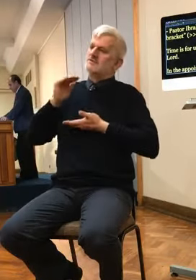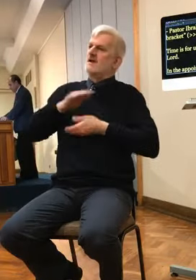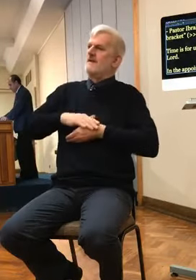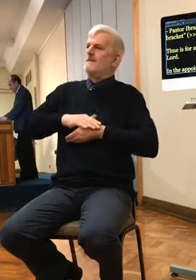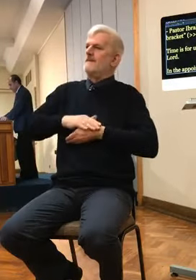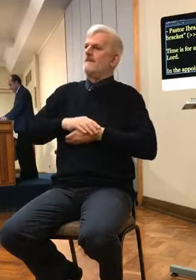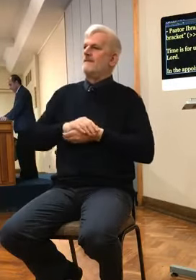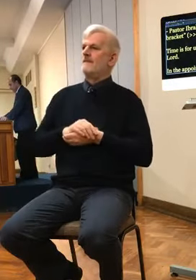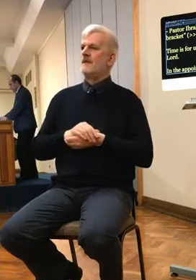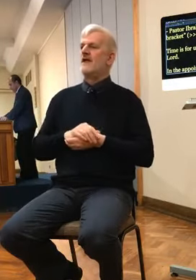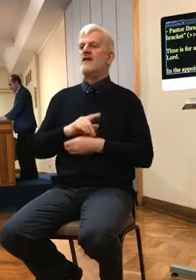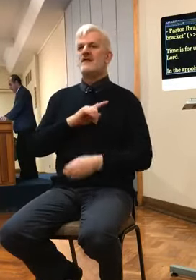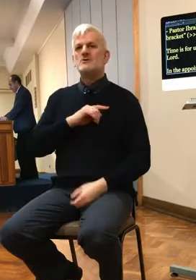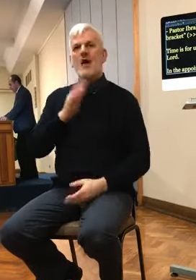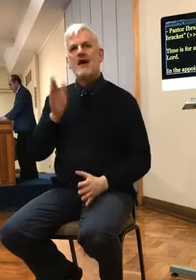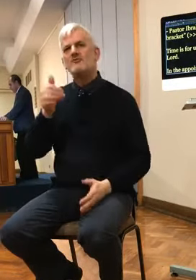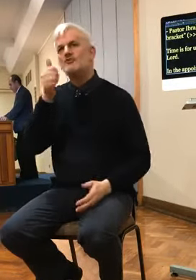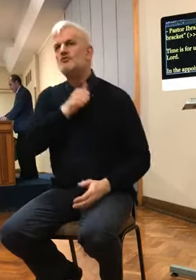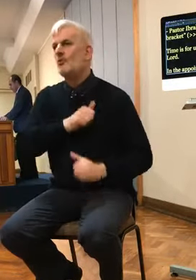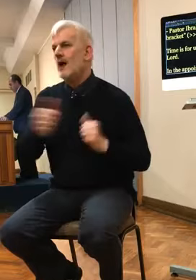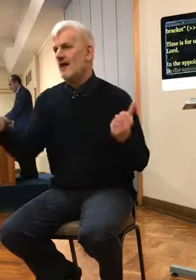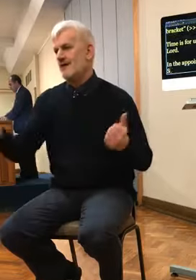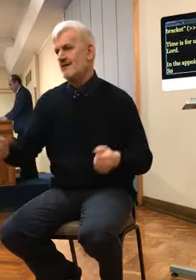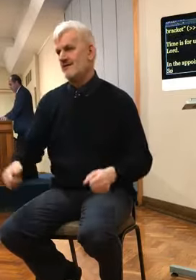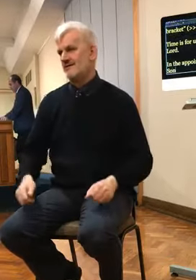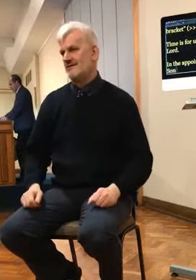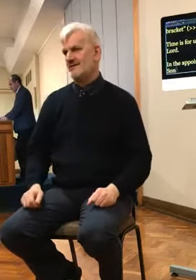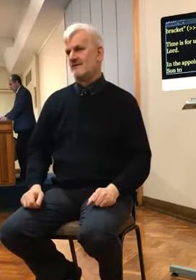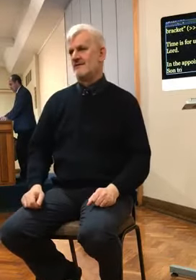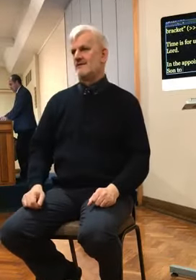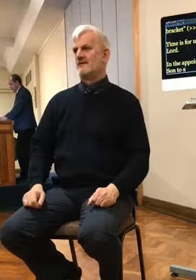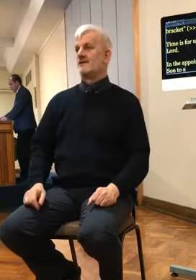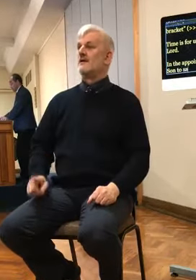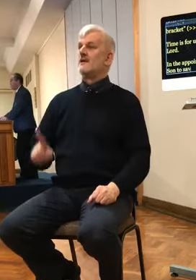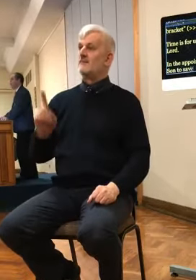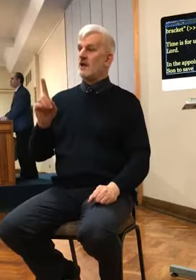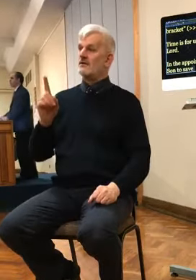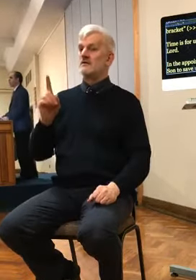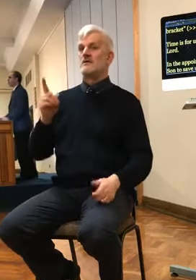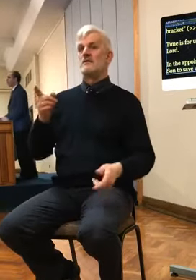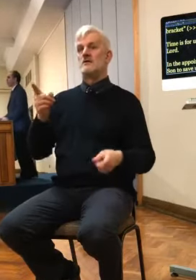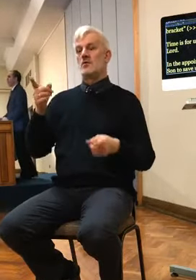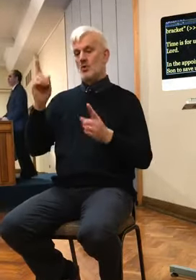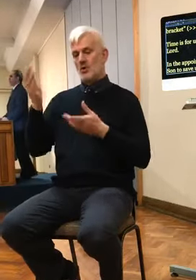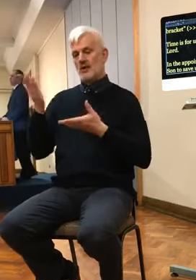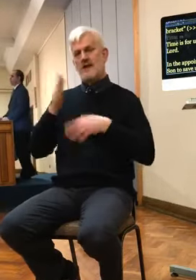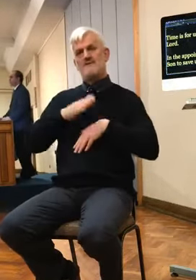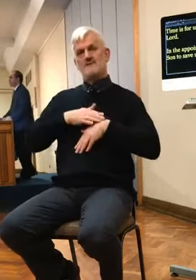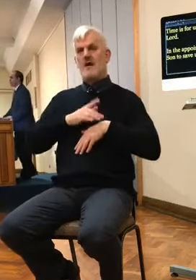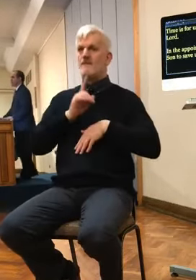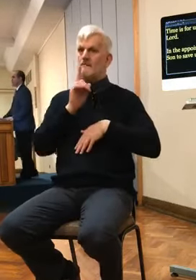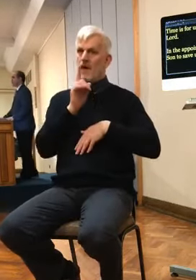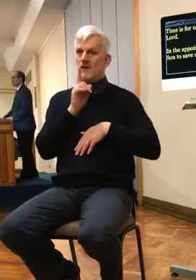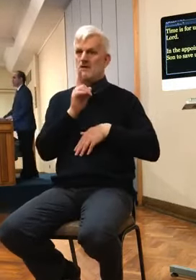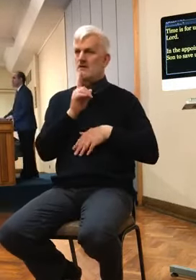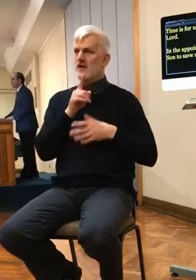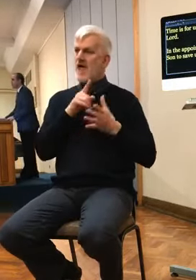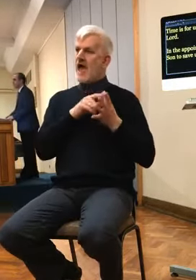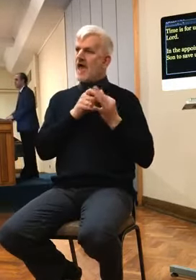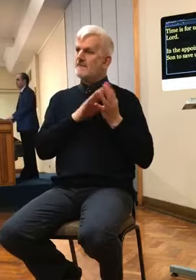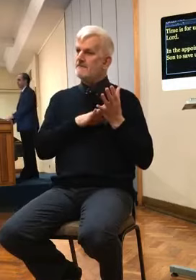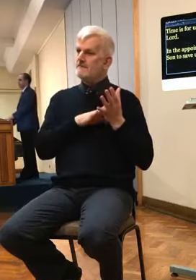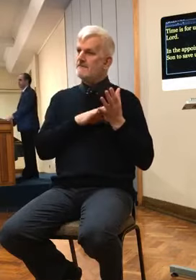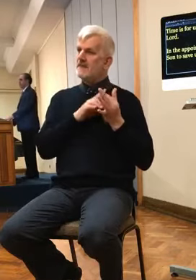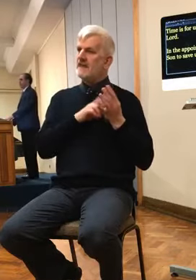the best of it. And since the fall, time is against us. A Christian doesn't kill